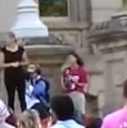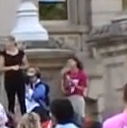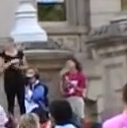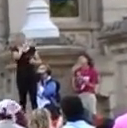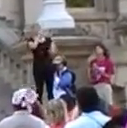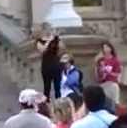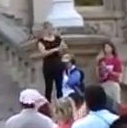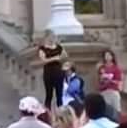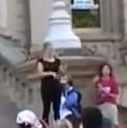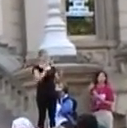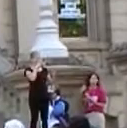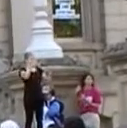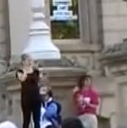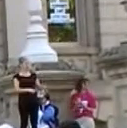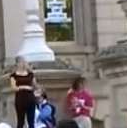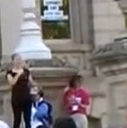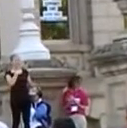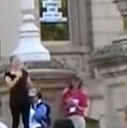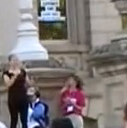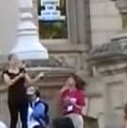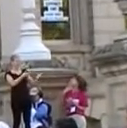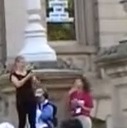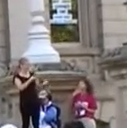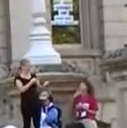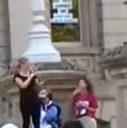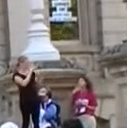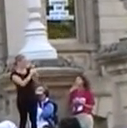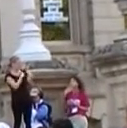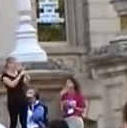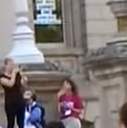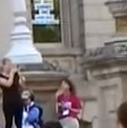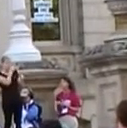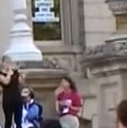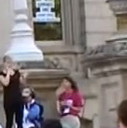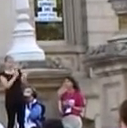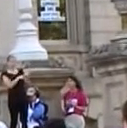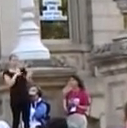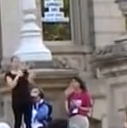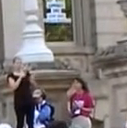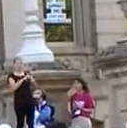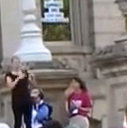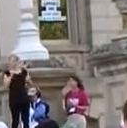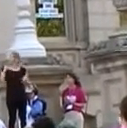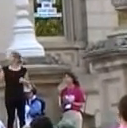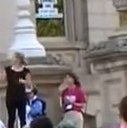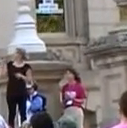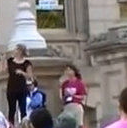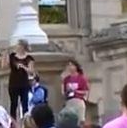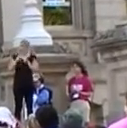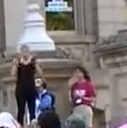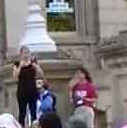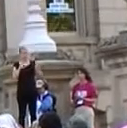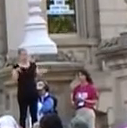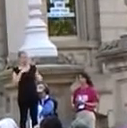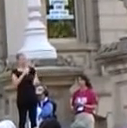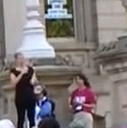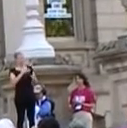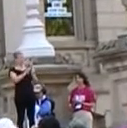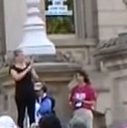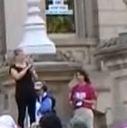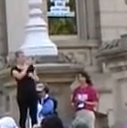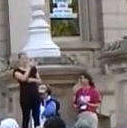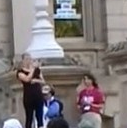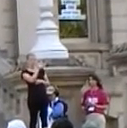And when it came time, I had some guests in the balcony. I wanted to just merely recognize my guests in the balcony. And so Floor Leader Siegel asked